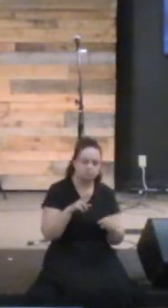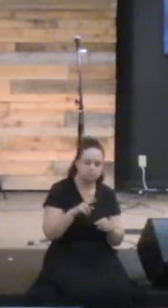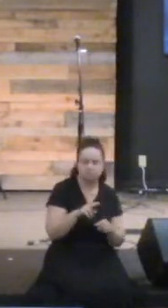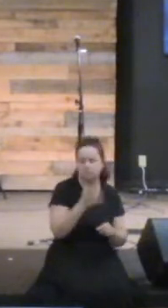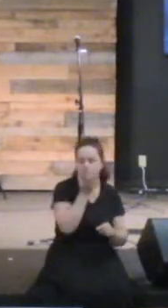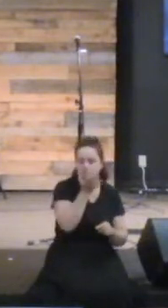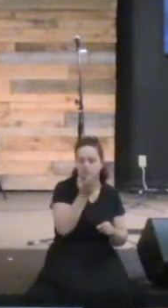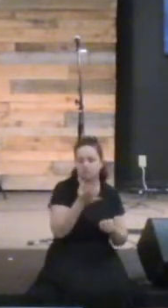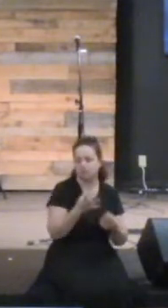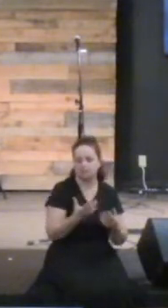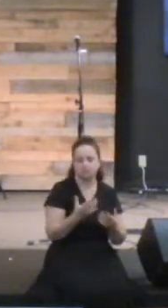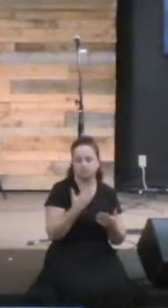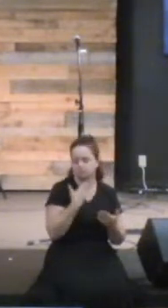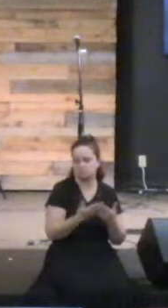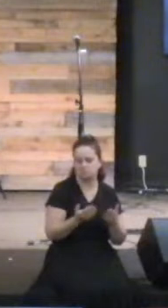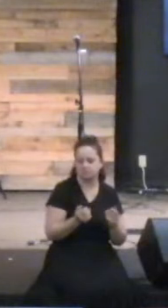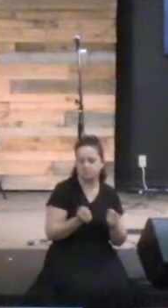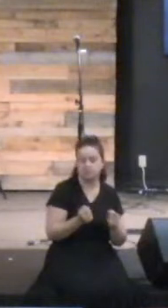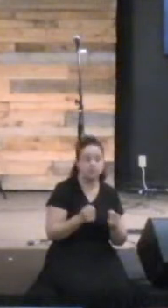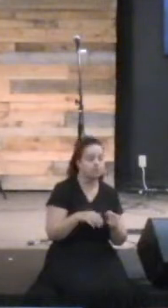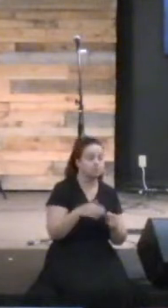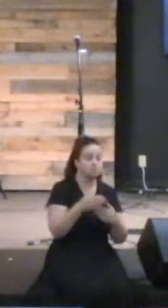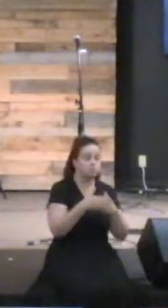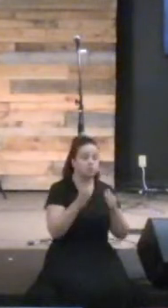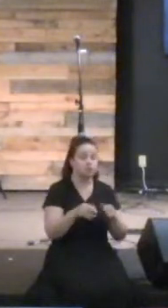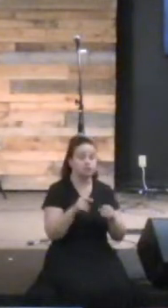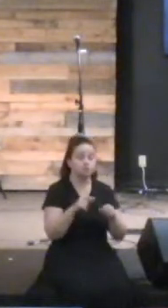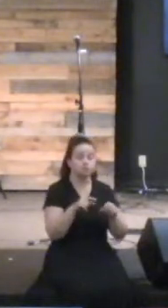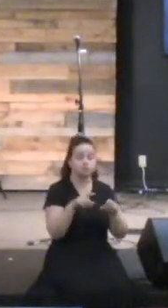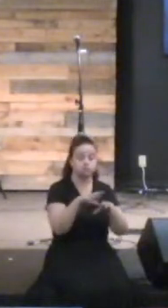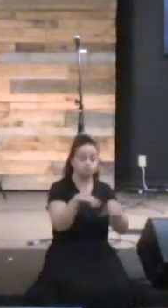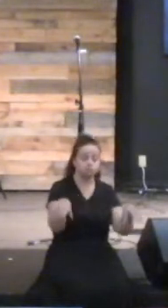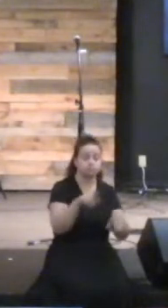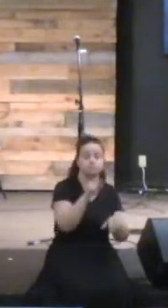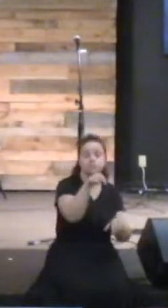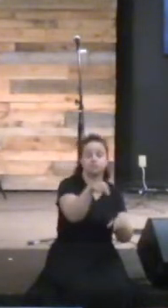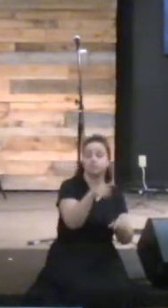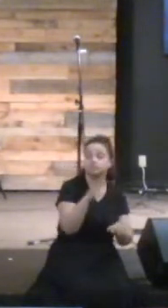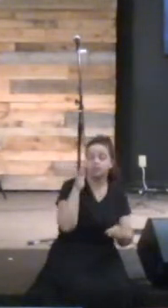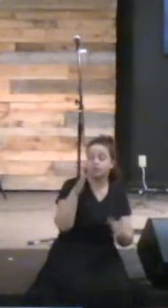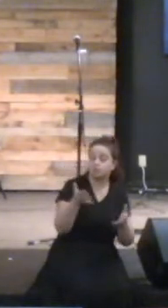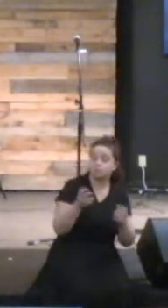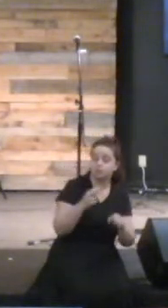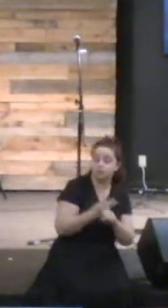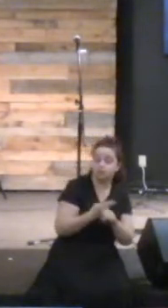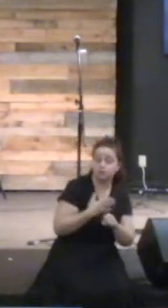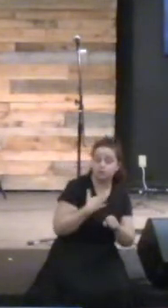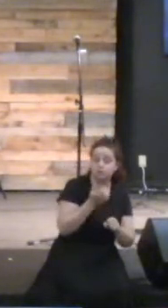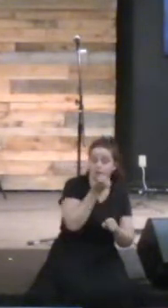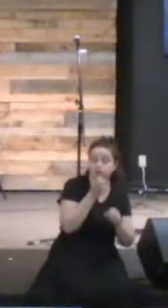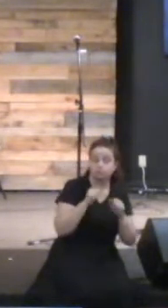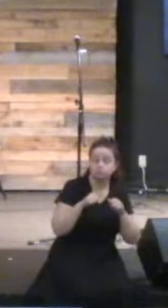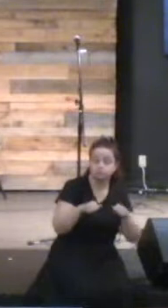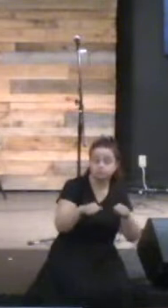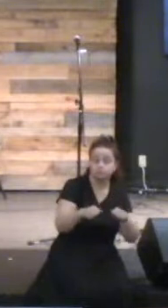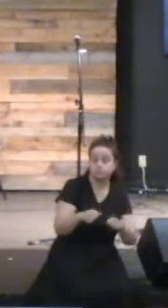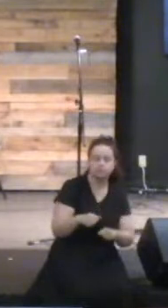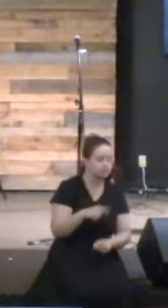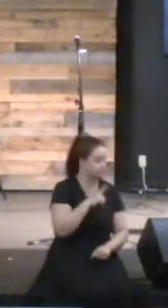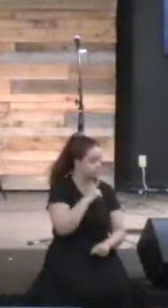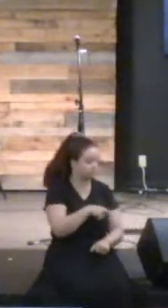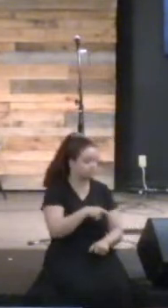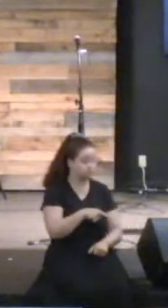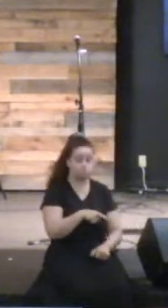neighbor literally right across from it was like hey you want to use my lawnmower I was like sure came through lawnmower was cut and just just